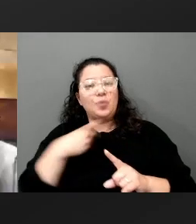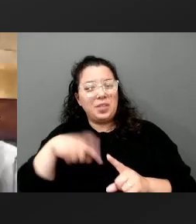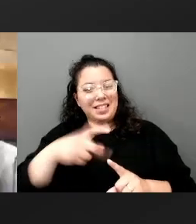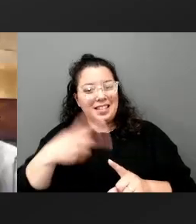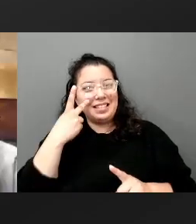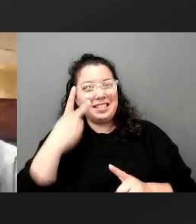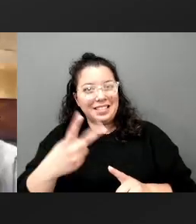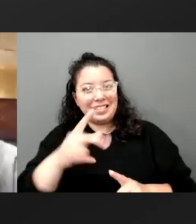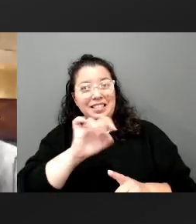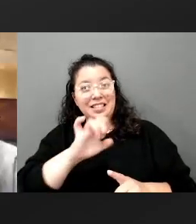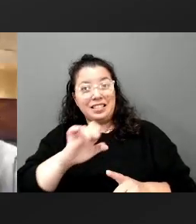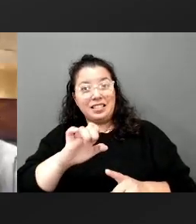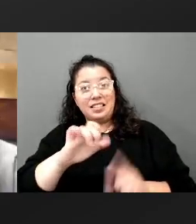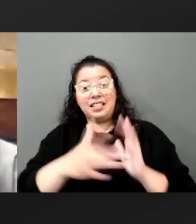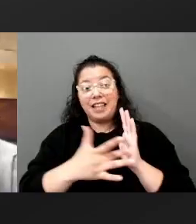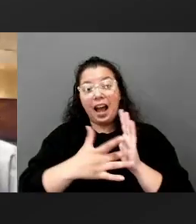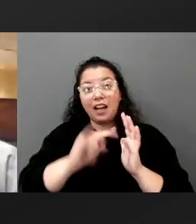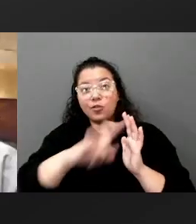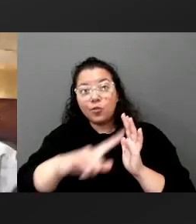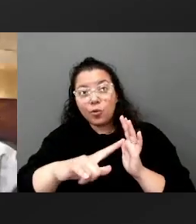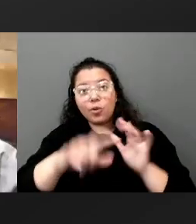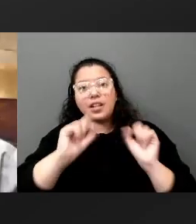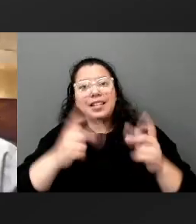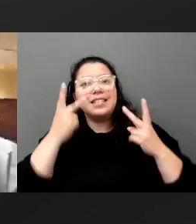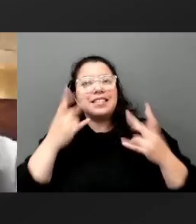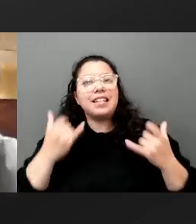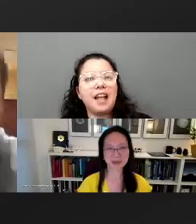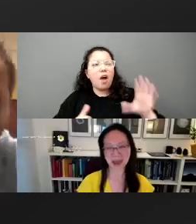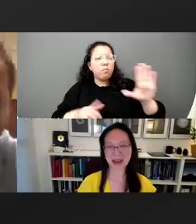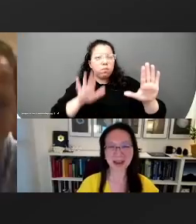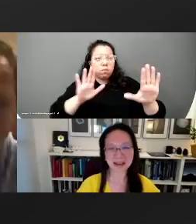infrared colors, and that's one of the things that makes Webb so powerful.